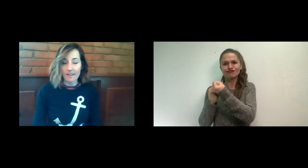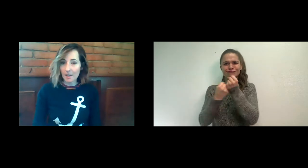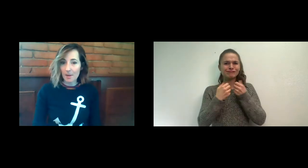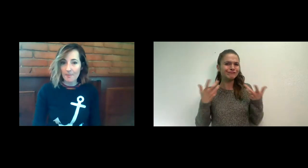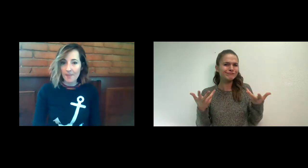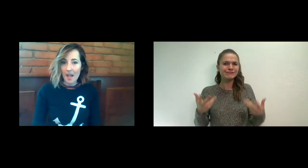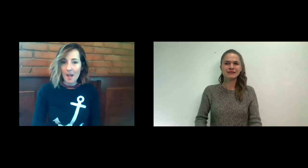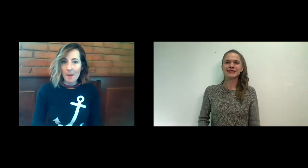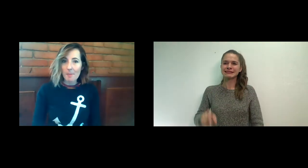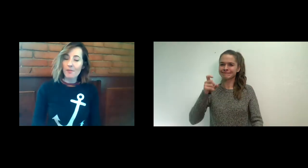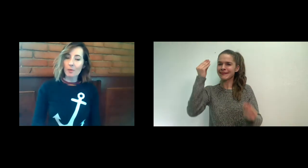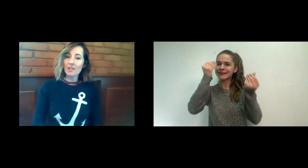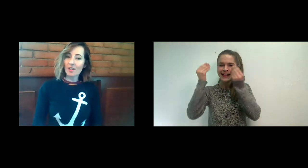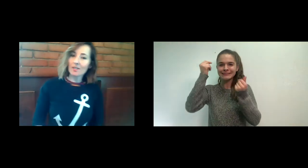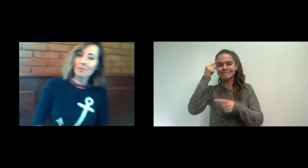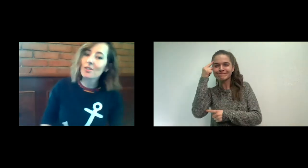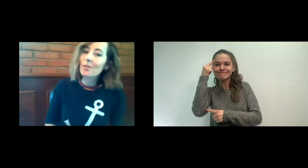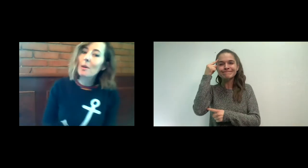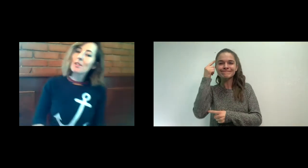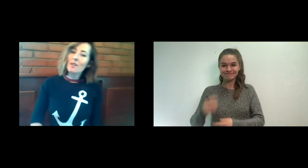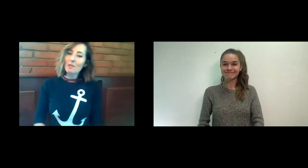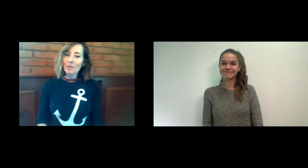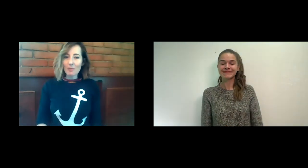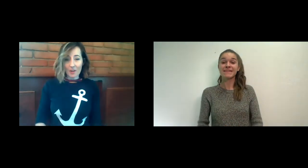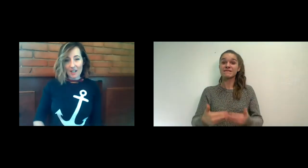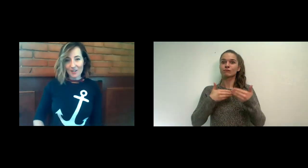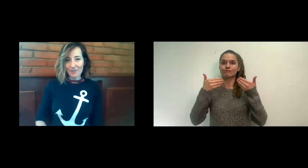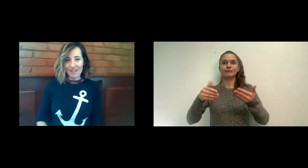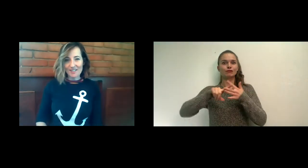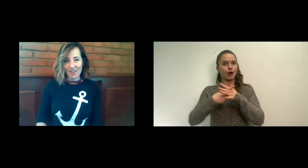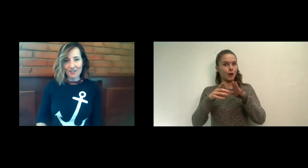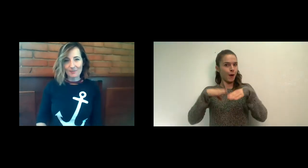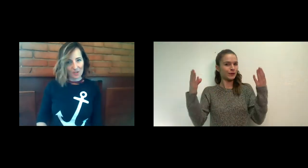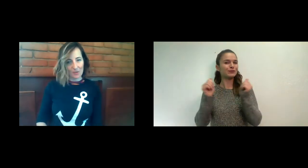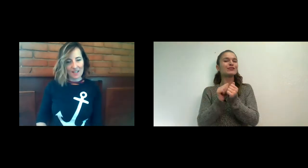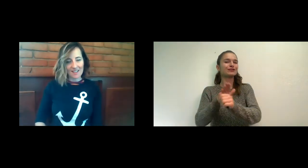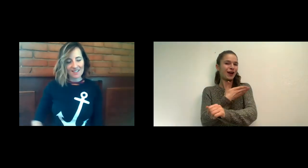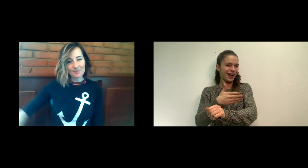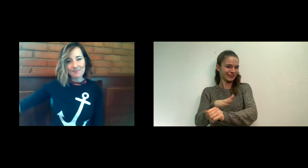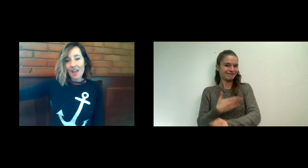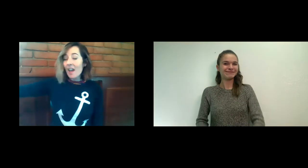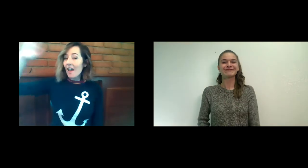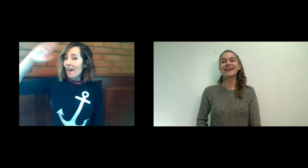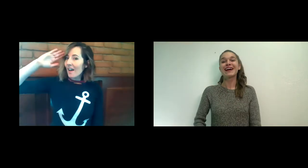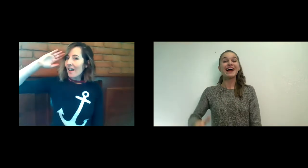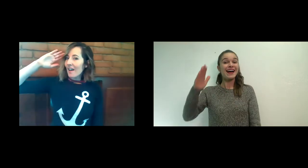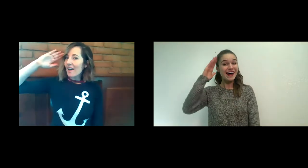Something to think about. But before we start, we'll start the way we do every week with our Hello Friend song, which goes like this.